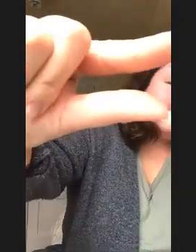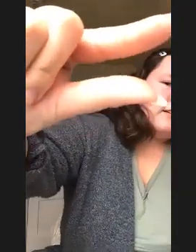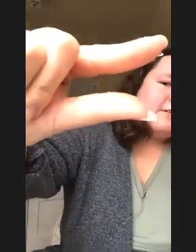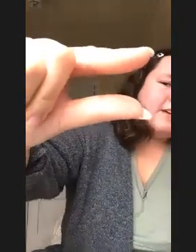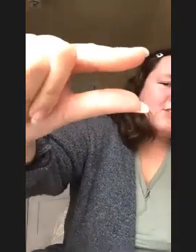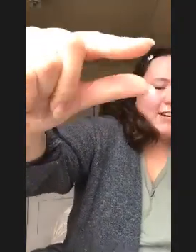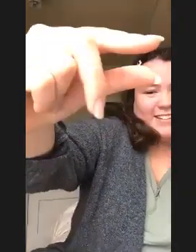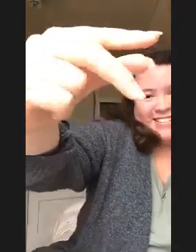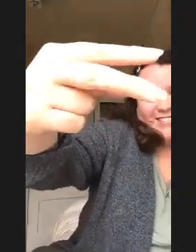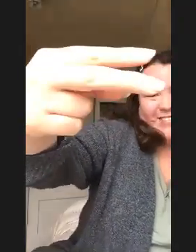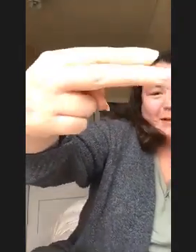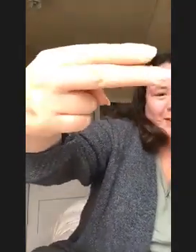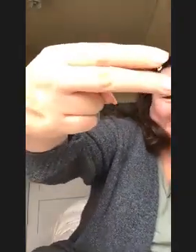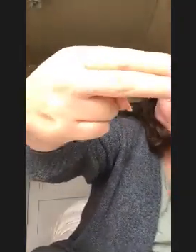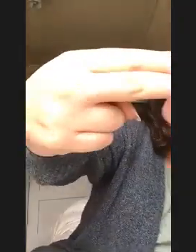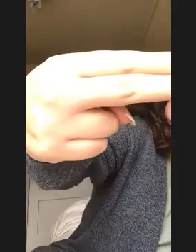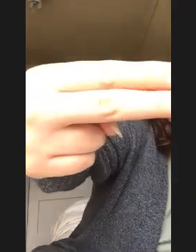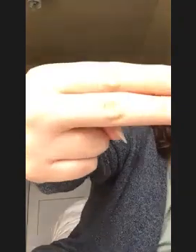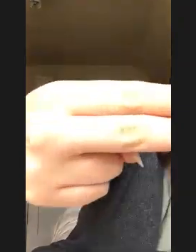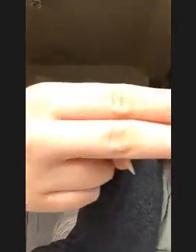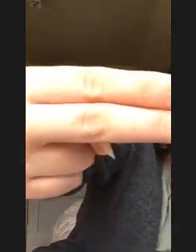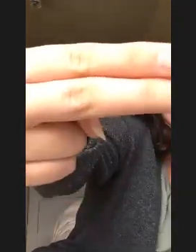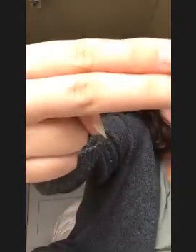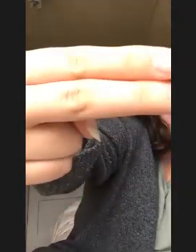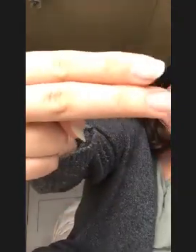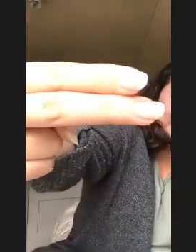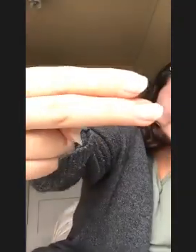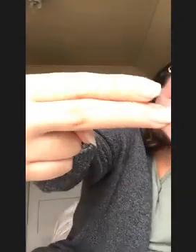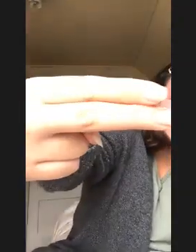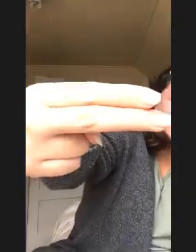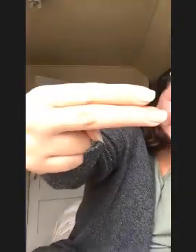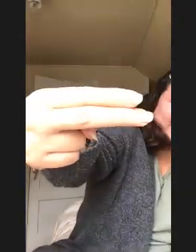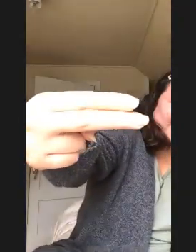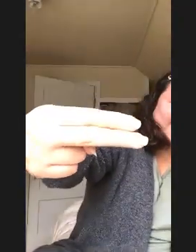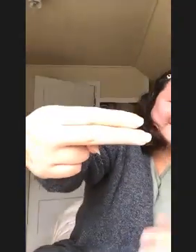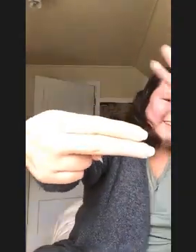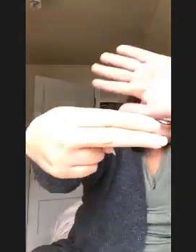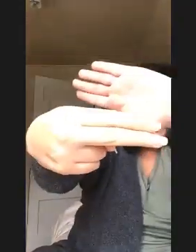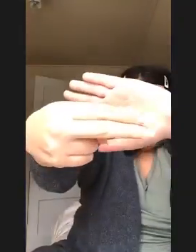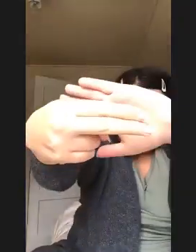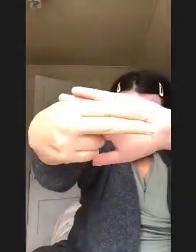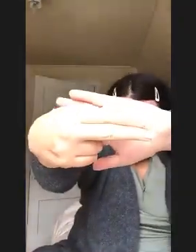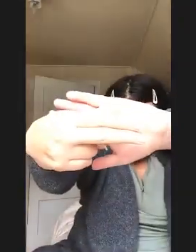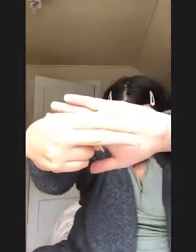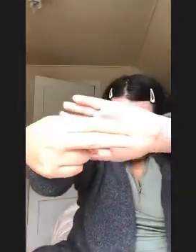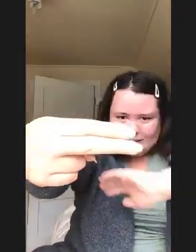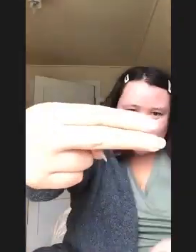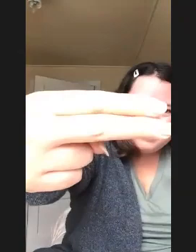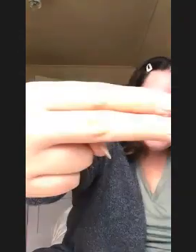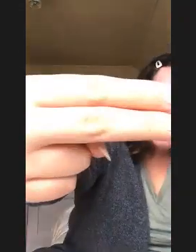I'm like trying to remember the alphabet, H, there we go, if you can see that, nope, that made it